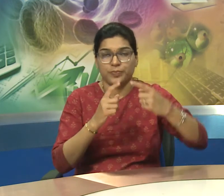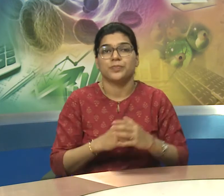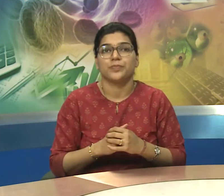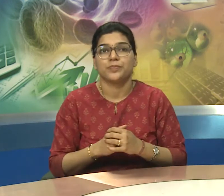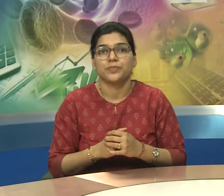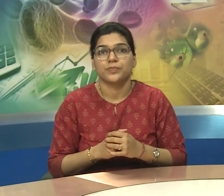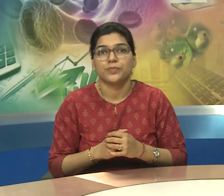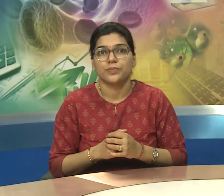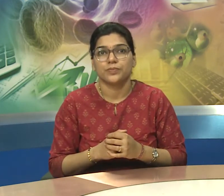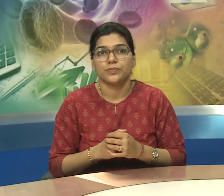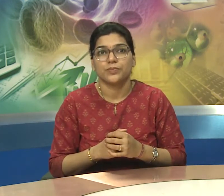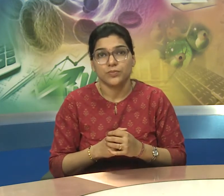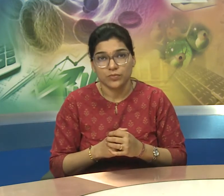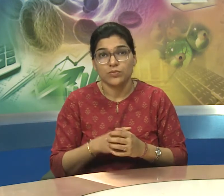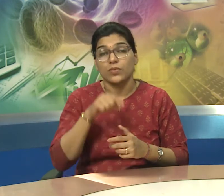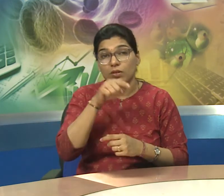wholesaler. First,